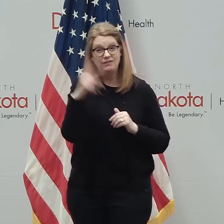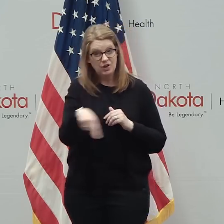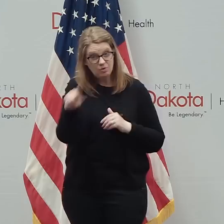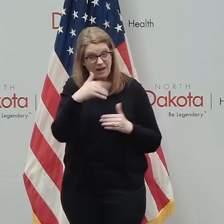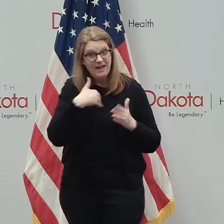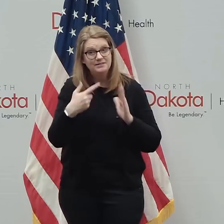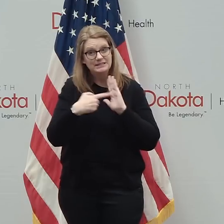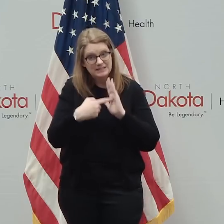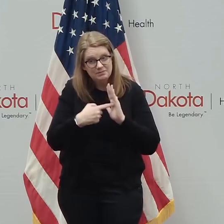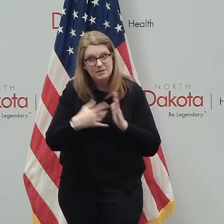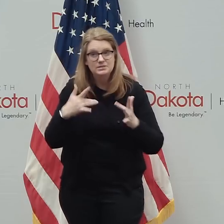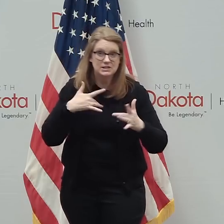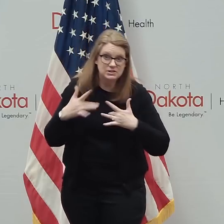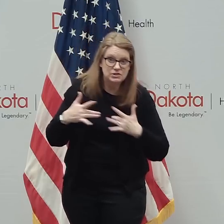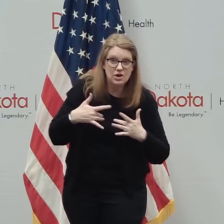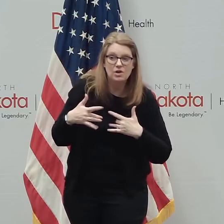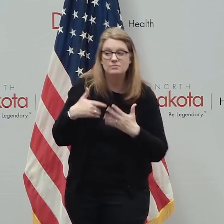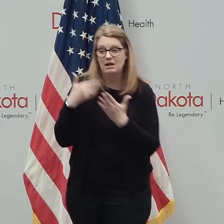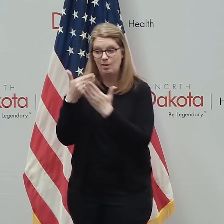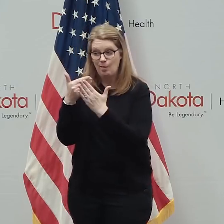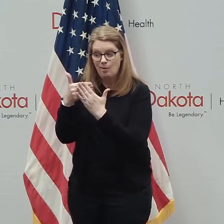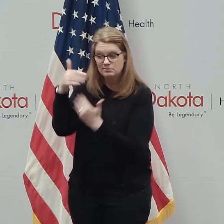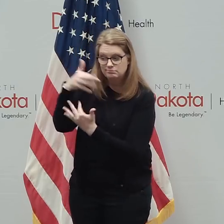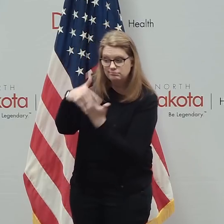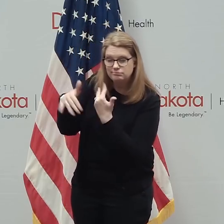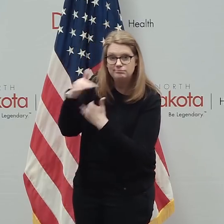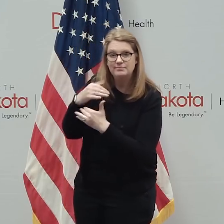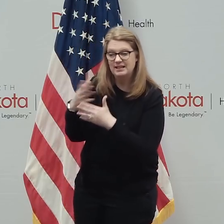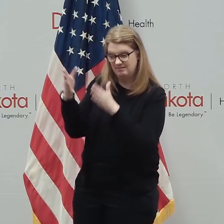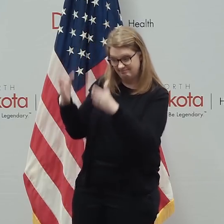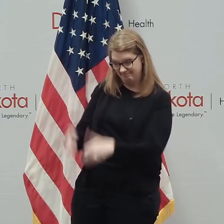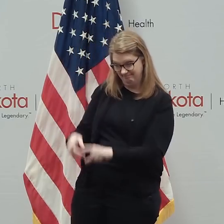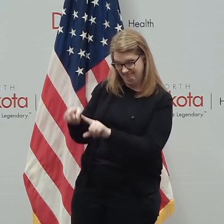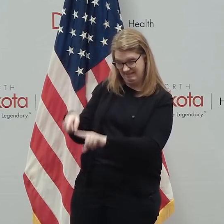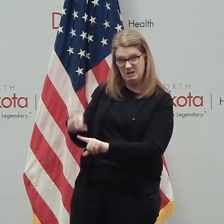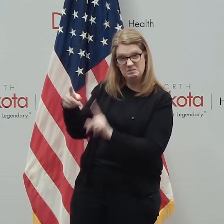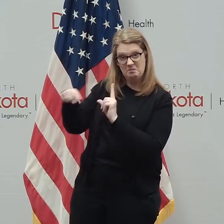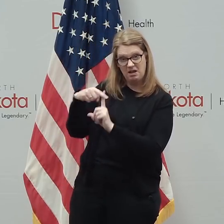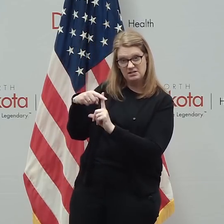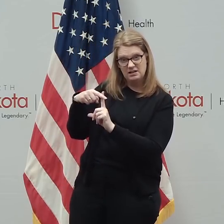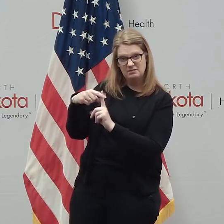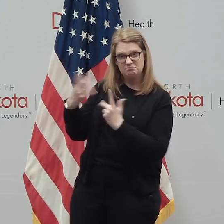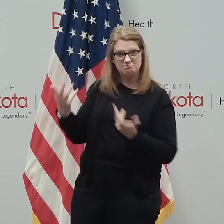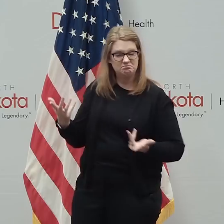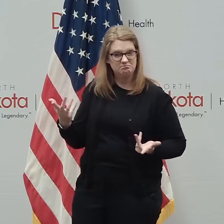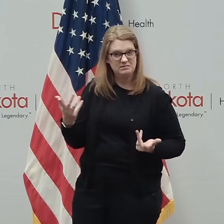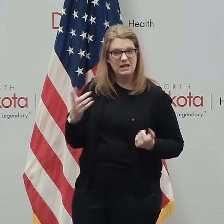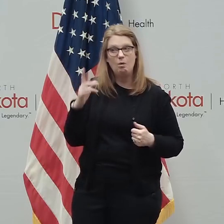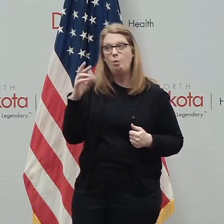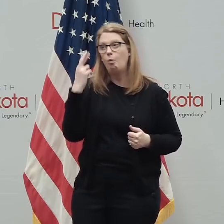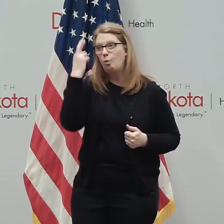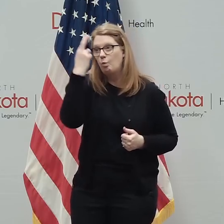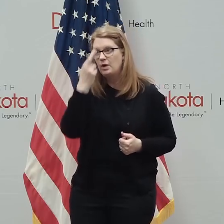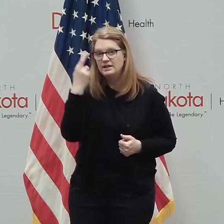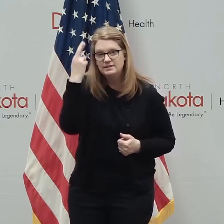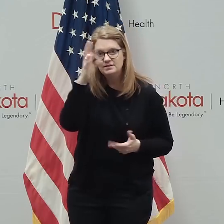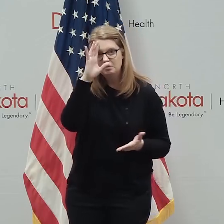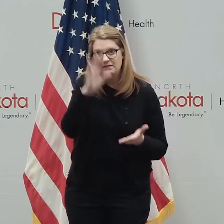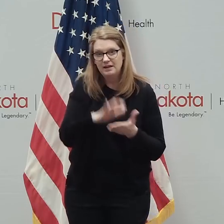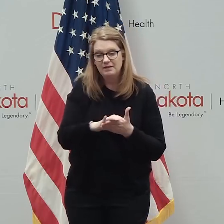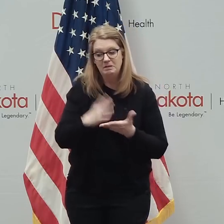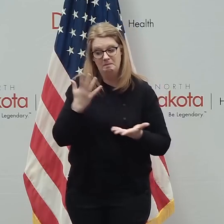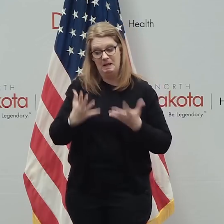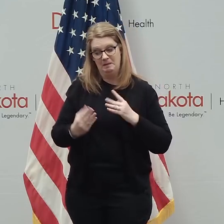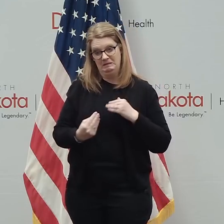symptoms, if you've got concerns, you've been in close contact with someone who's positive, if you've got any reason to believe, call your